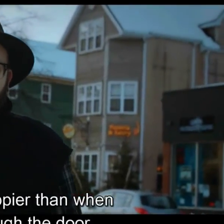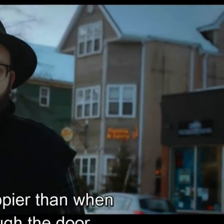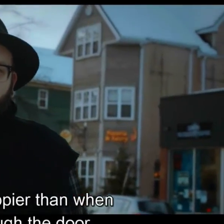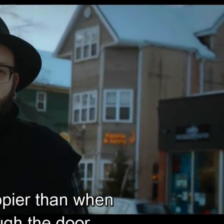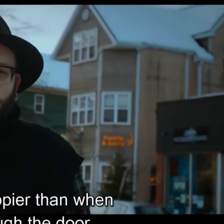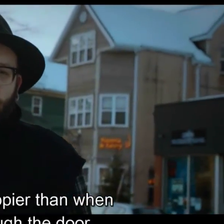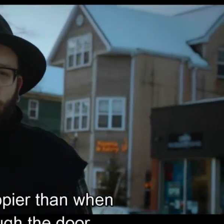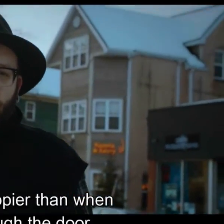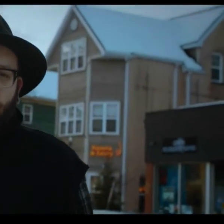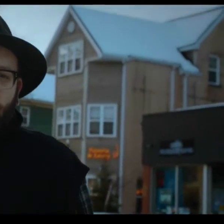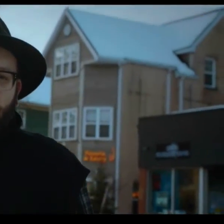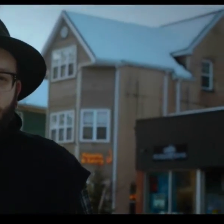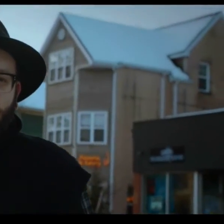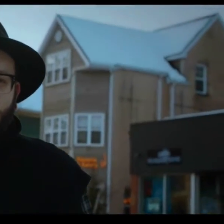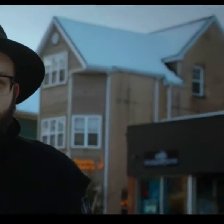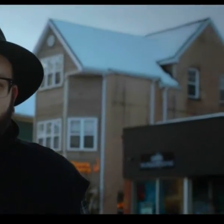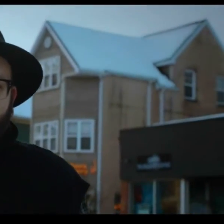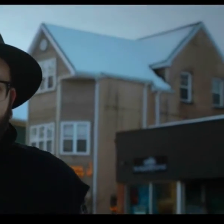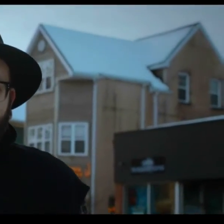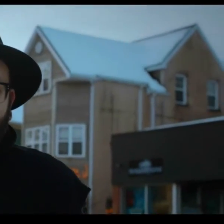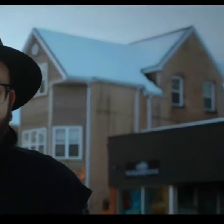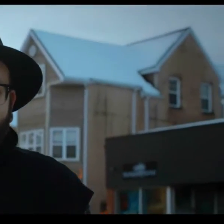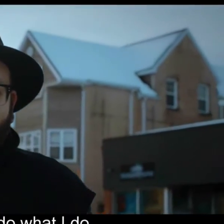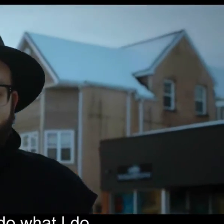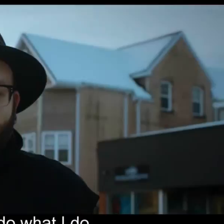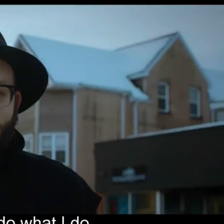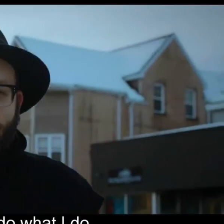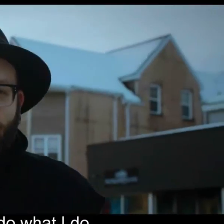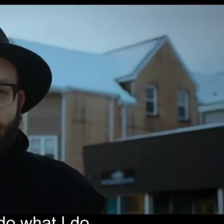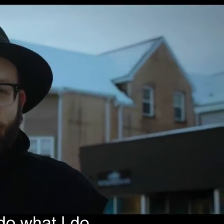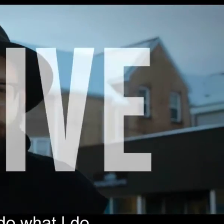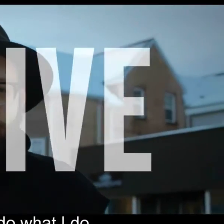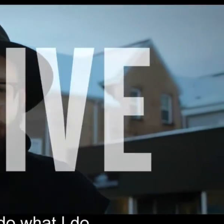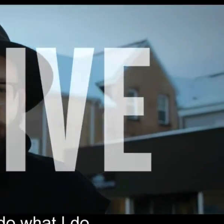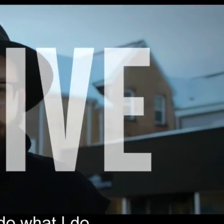And that's why I do what I do, to help others and to make them happy.